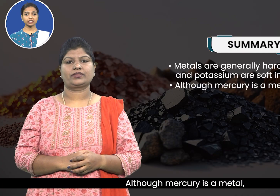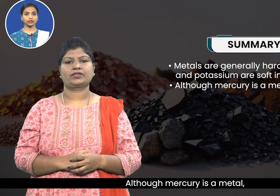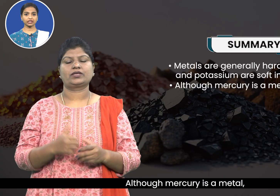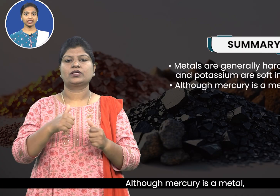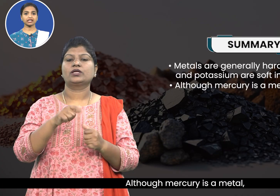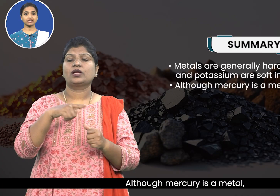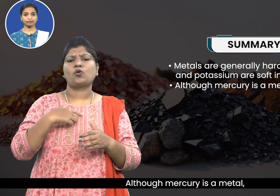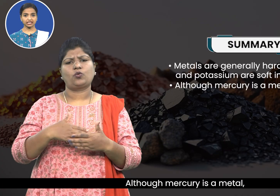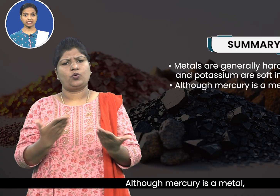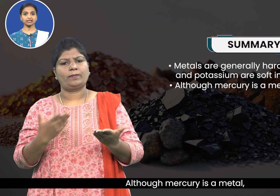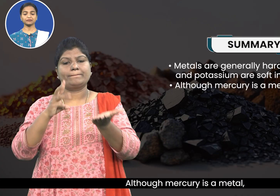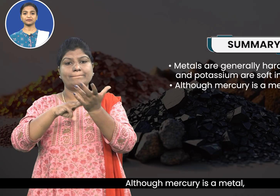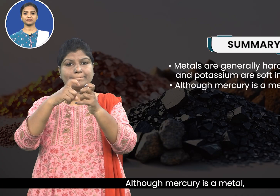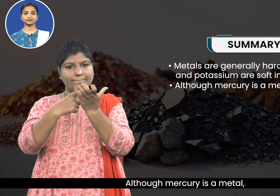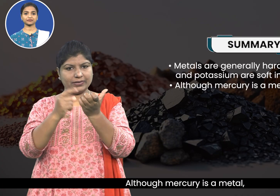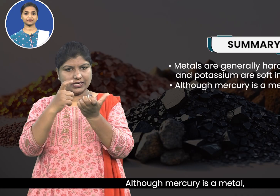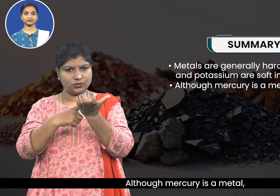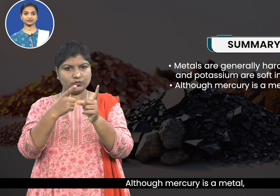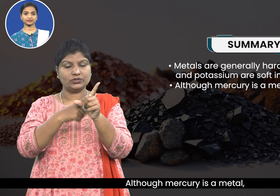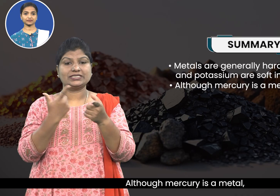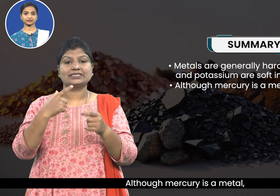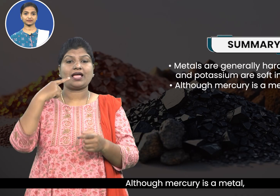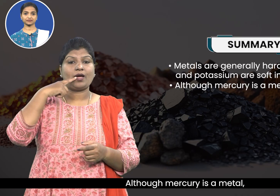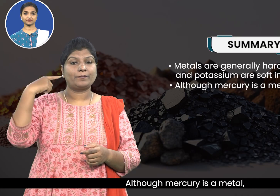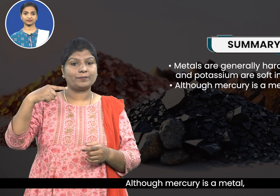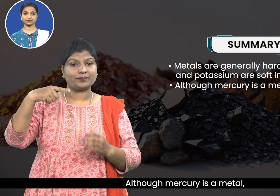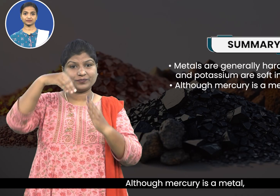Although mercury is a metal,